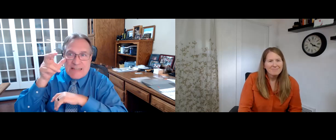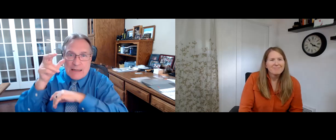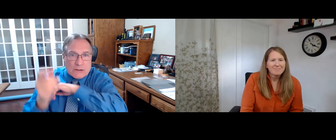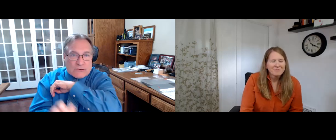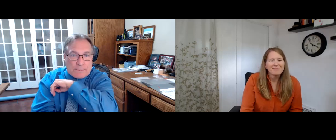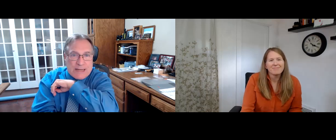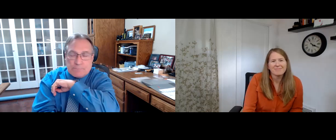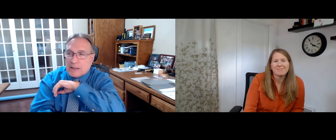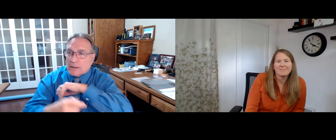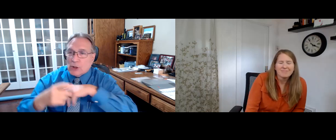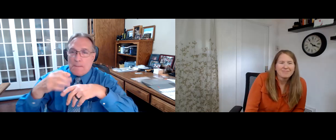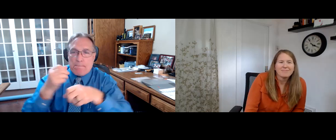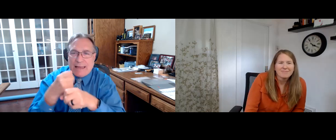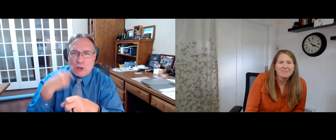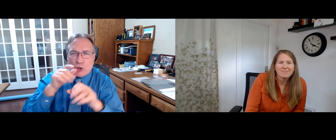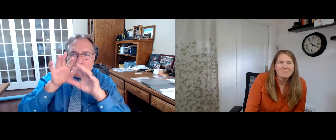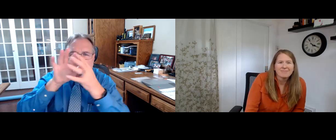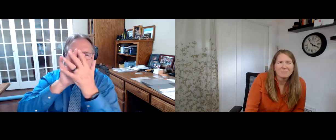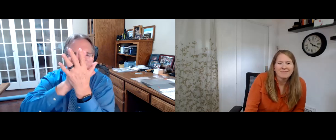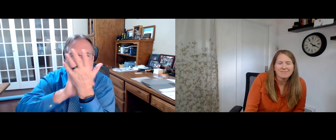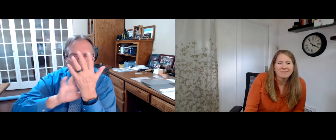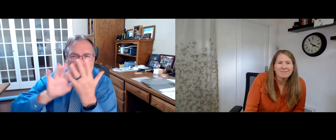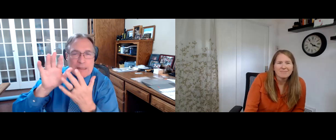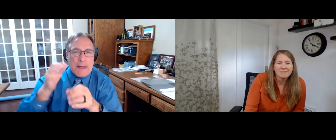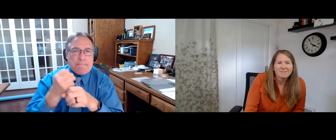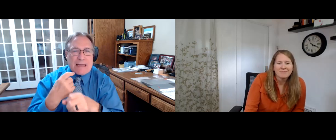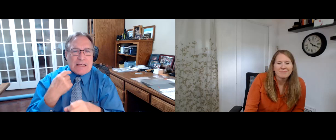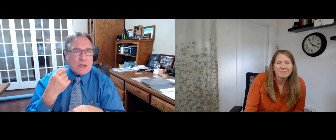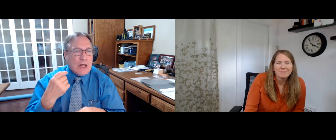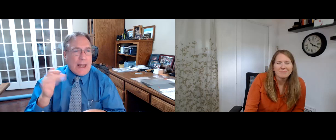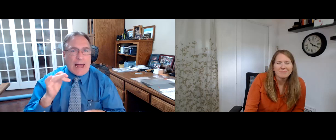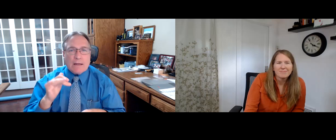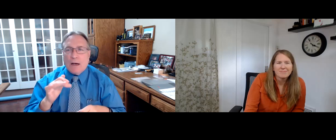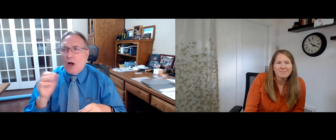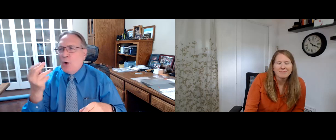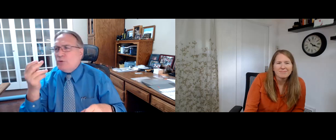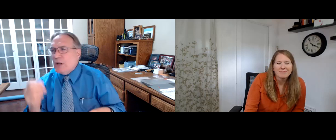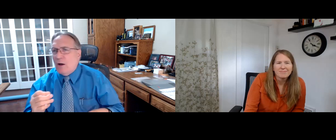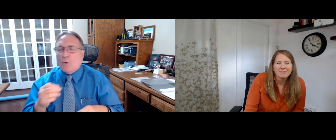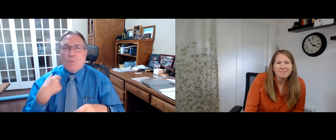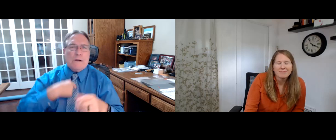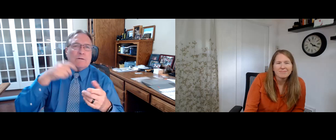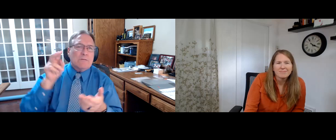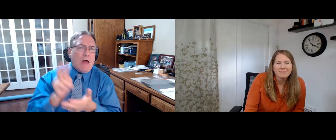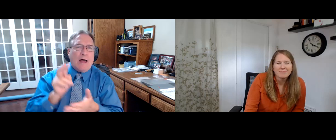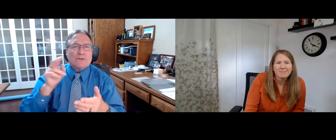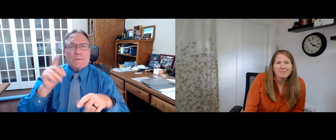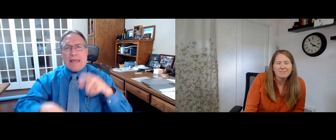Satan is tempting, make it look dismal, make it like, oh no, we're lost, we